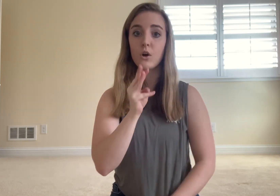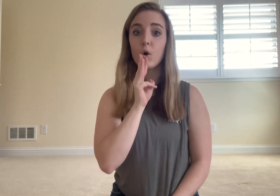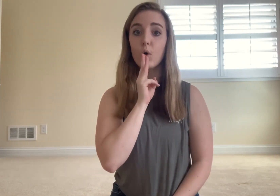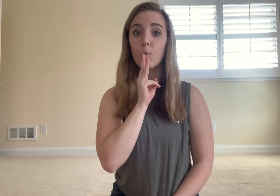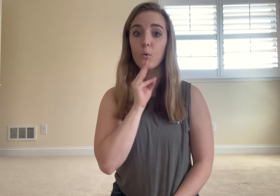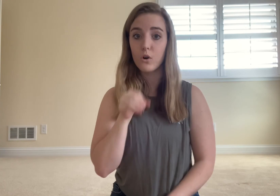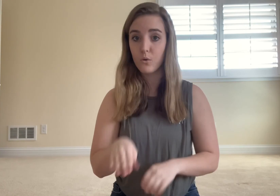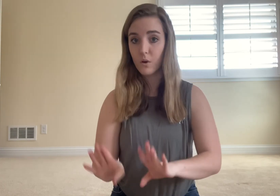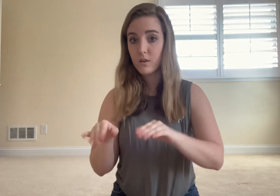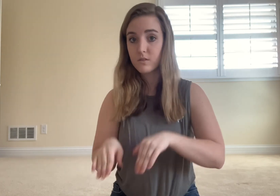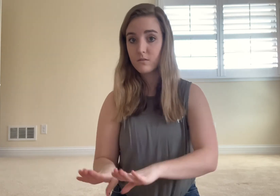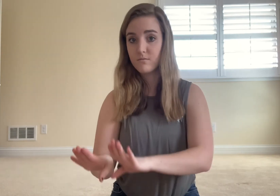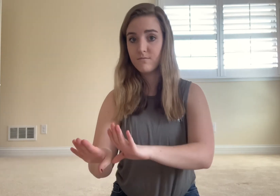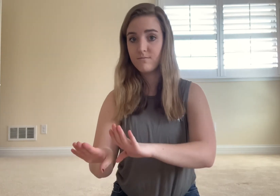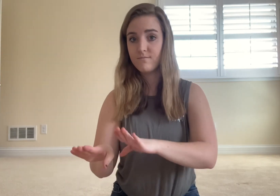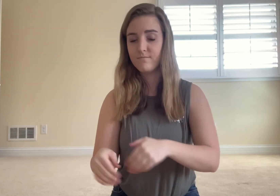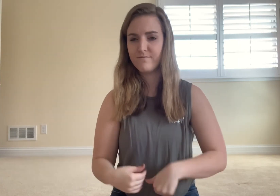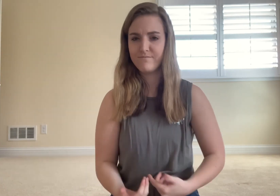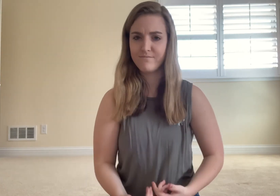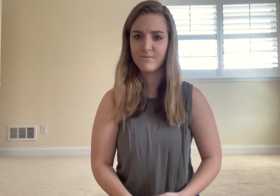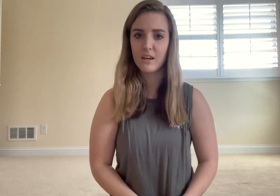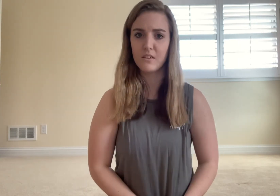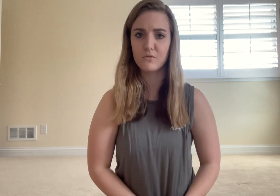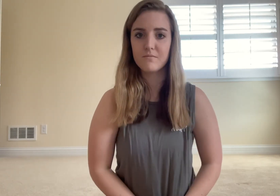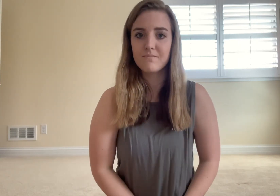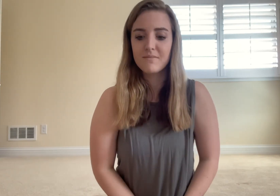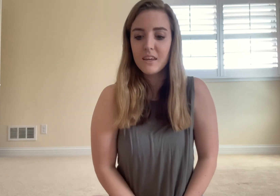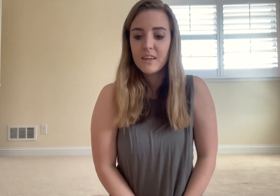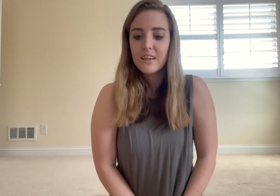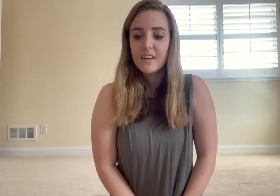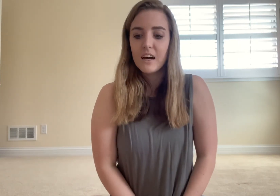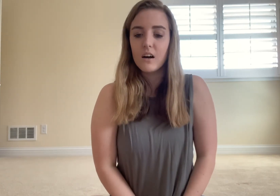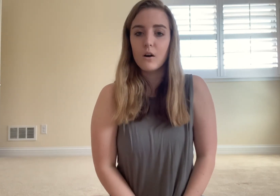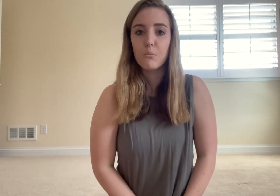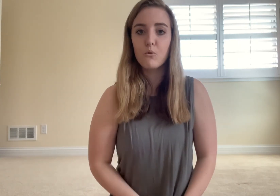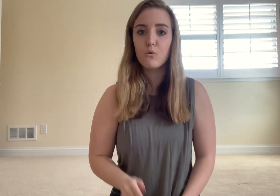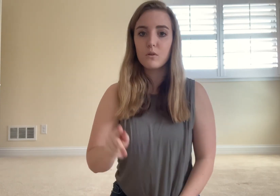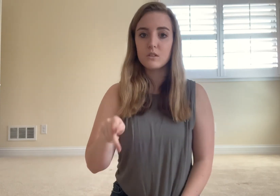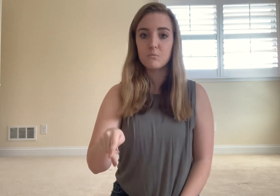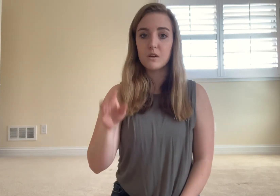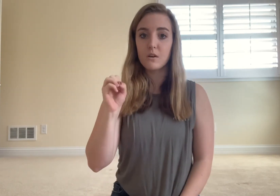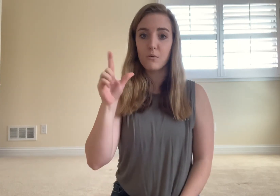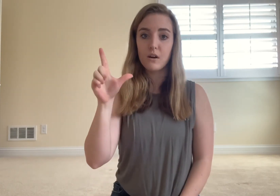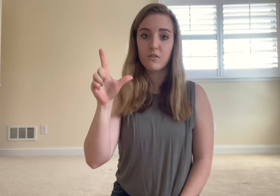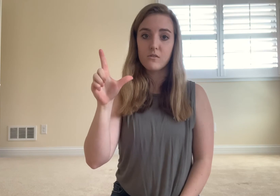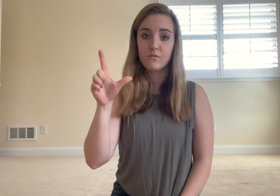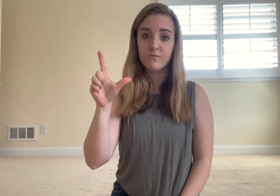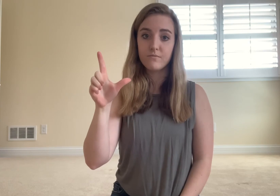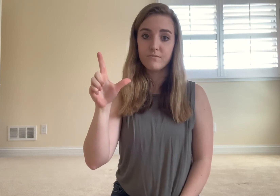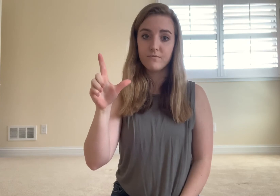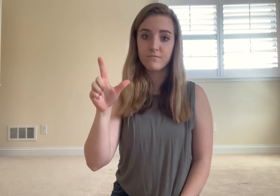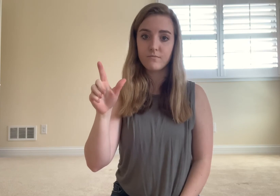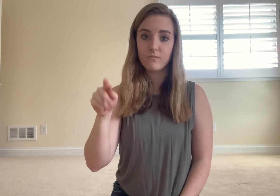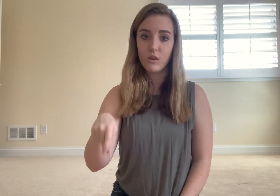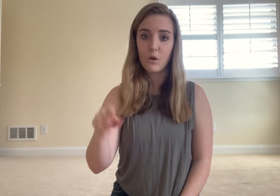or water waves. Kind of. Pool is P-O-L.